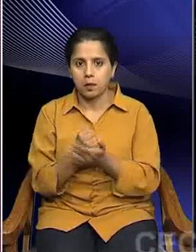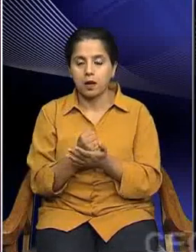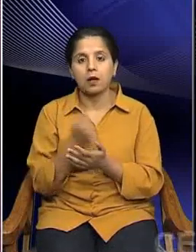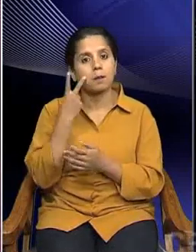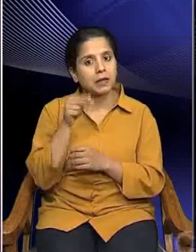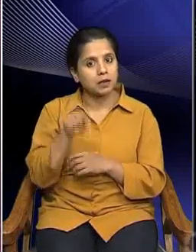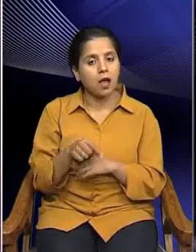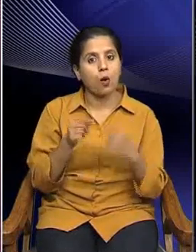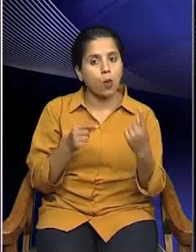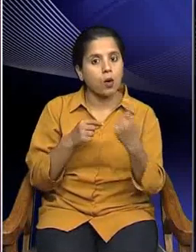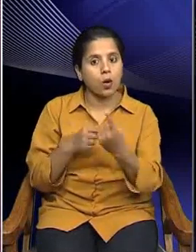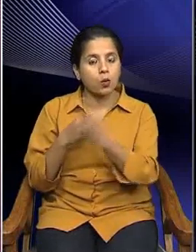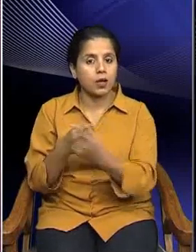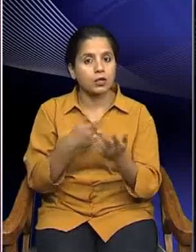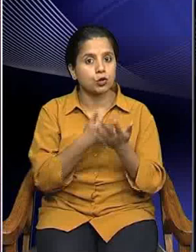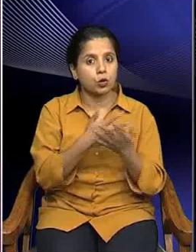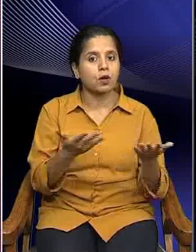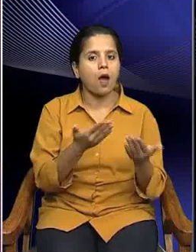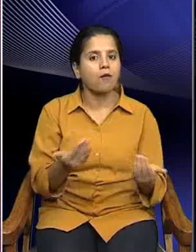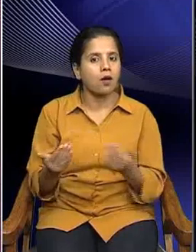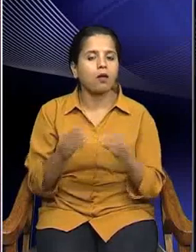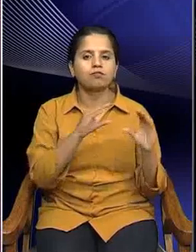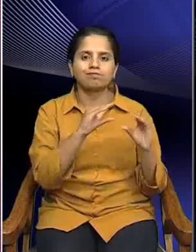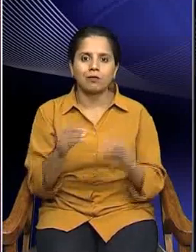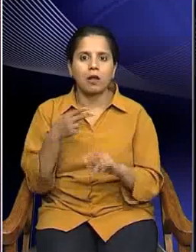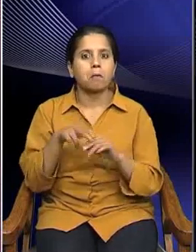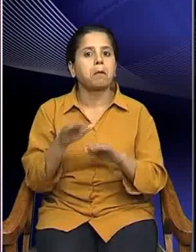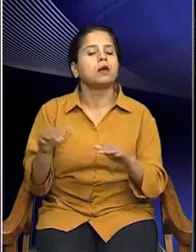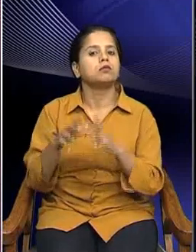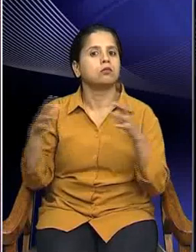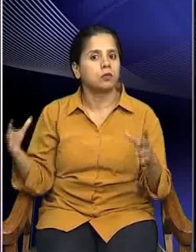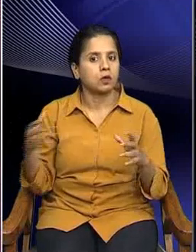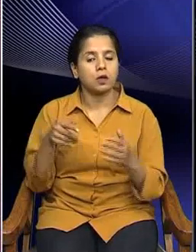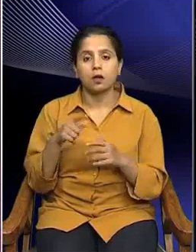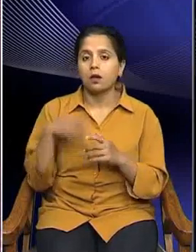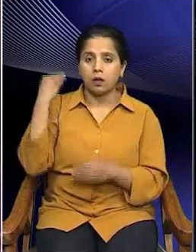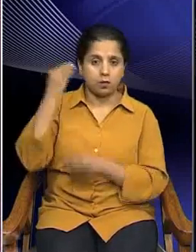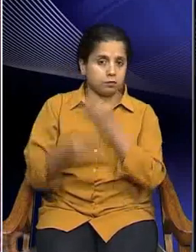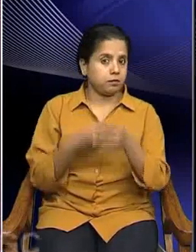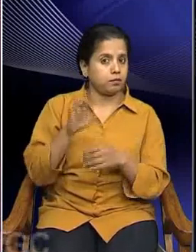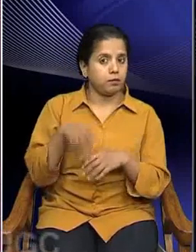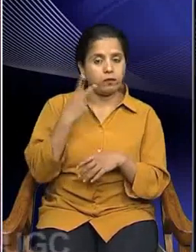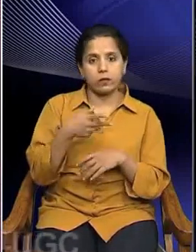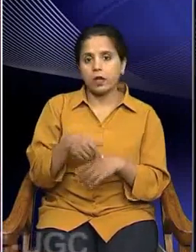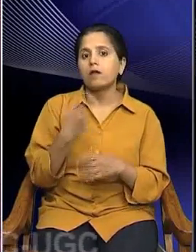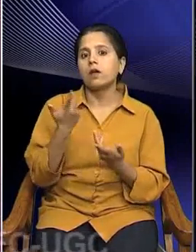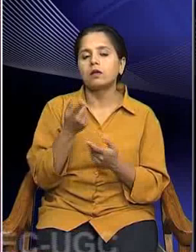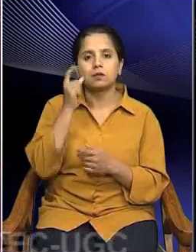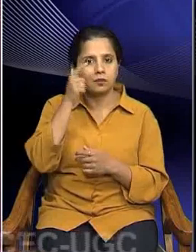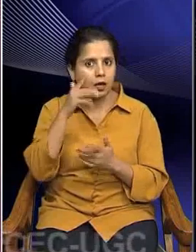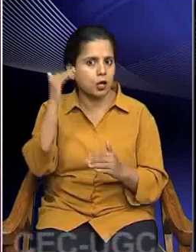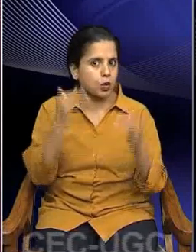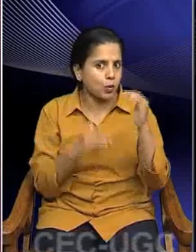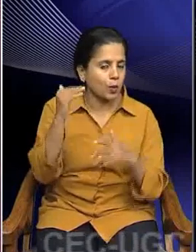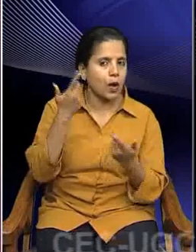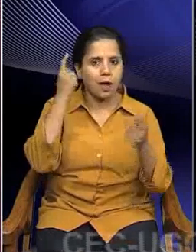capita availability of the resources declines. And also, given in traditional societies these gender norms and differences, roles